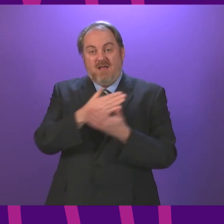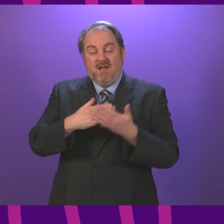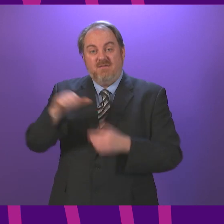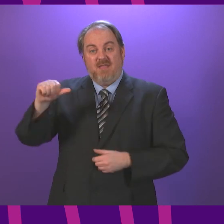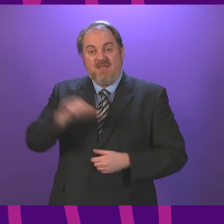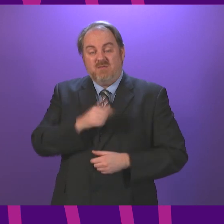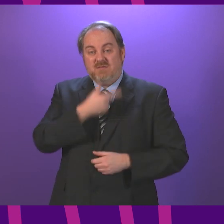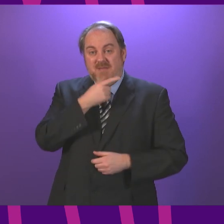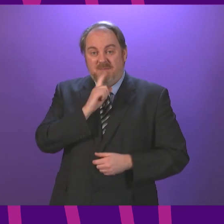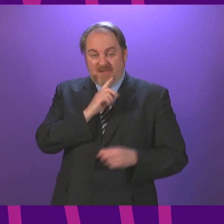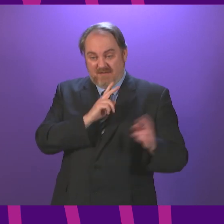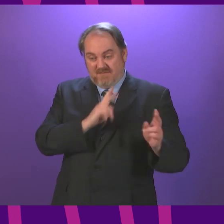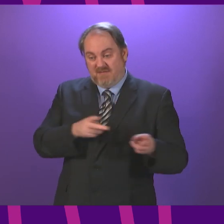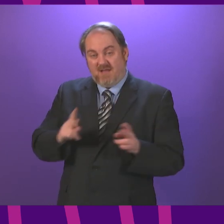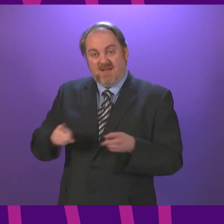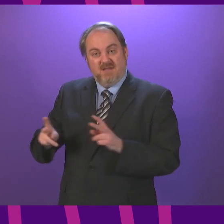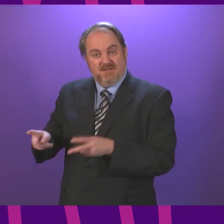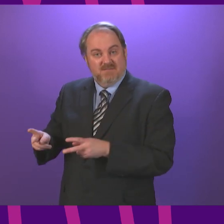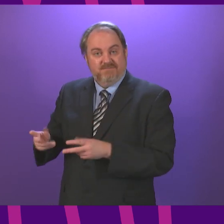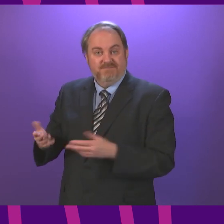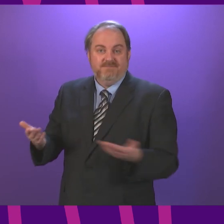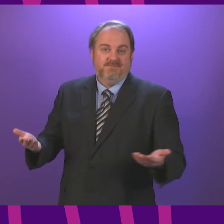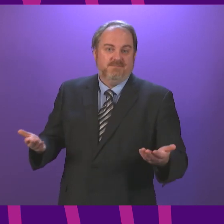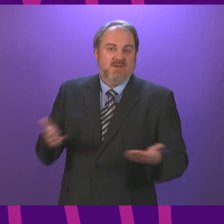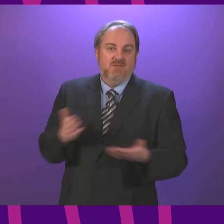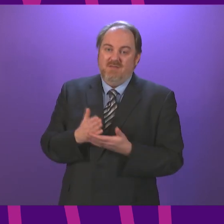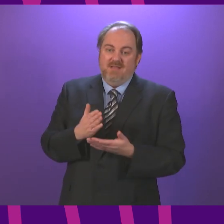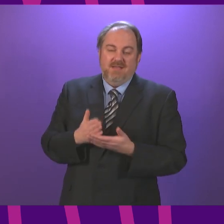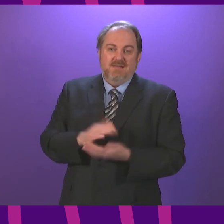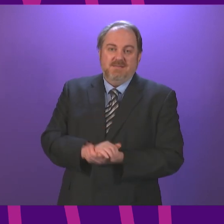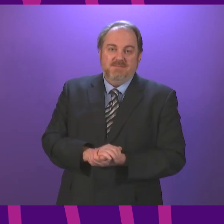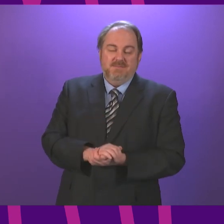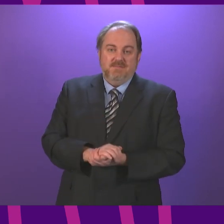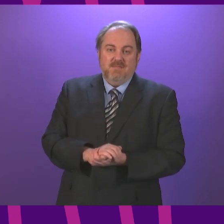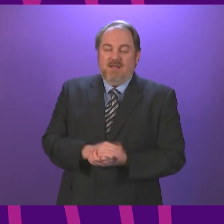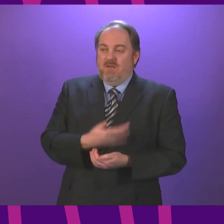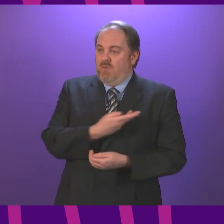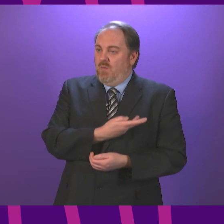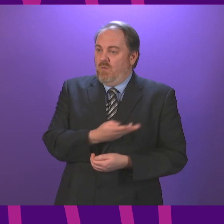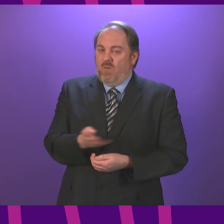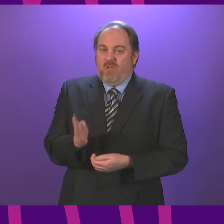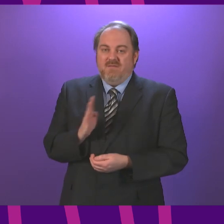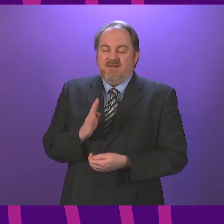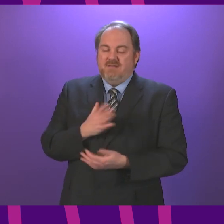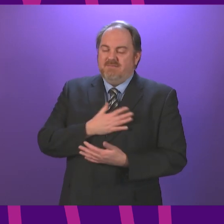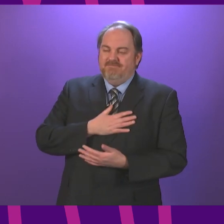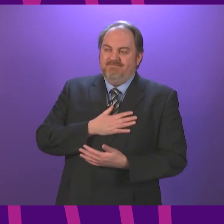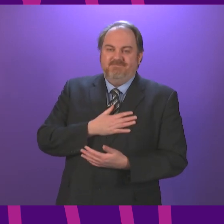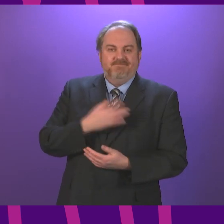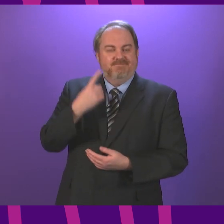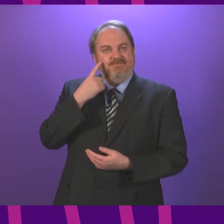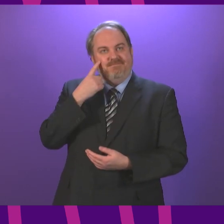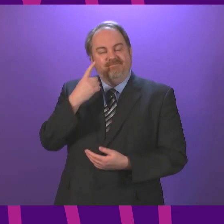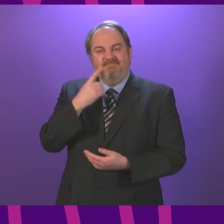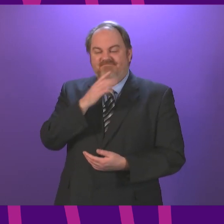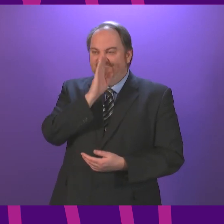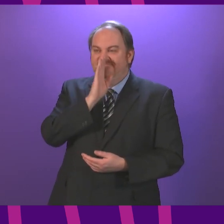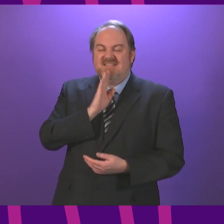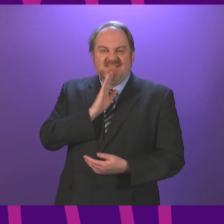documented by the national records of Scotland. Every single one of us will share an expression of